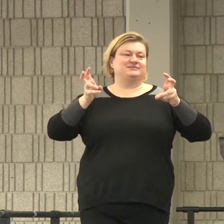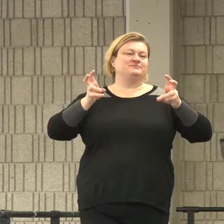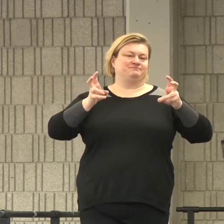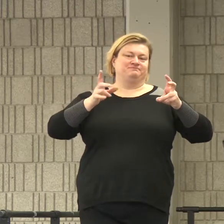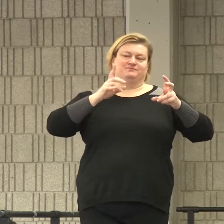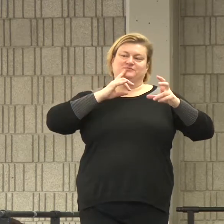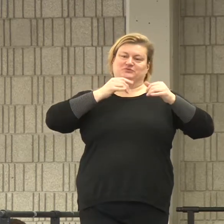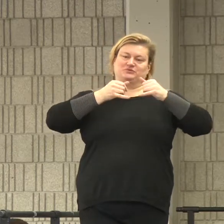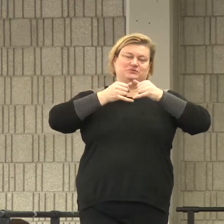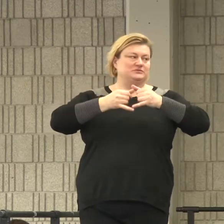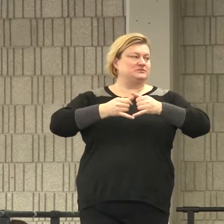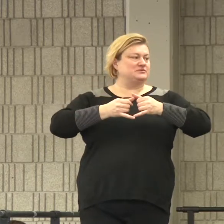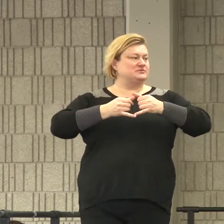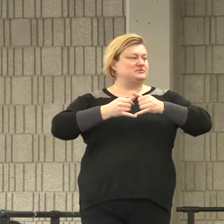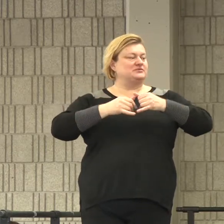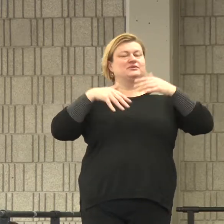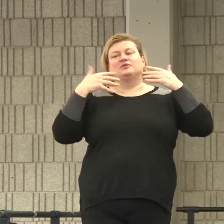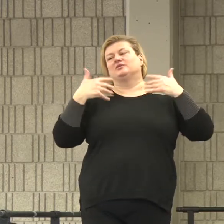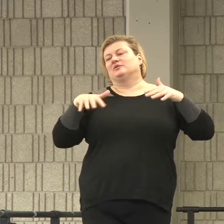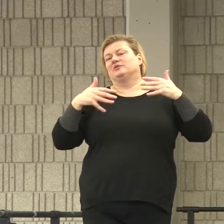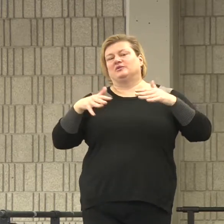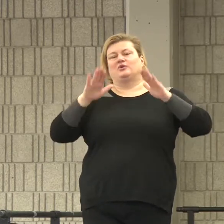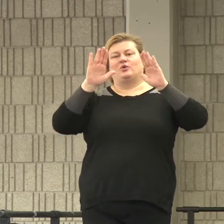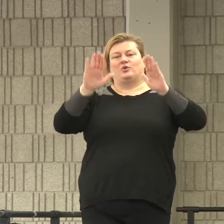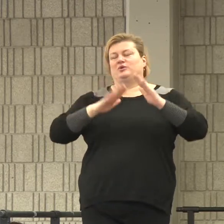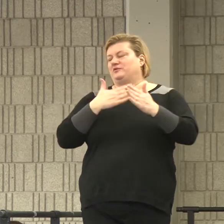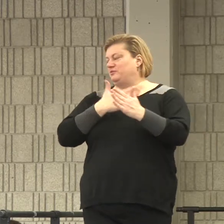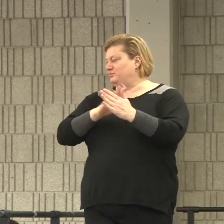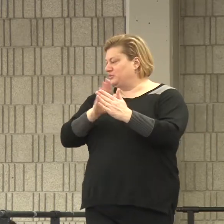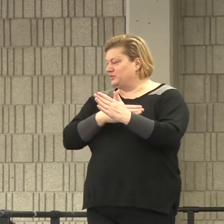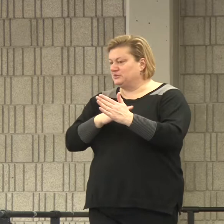these awards. And by the way, wonderful musical